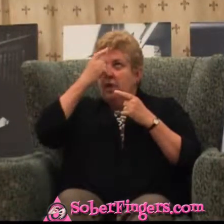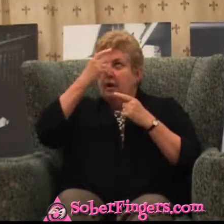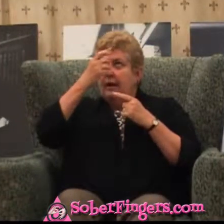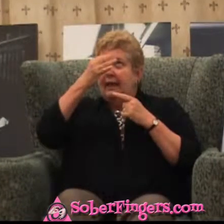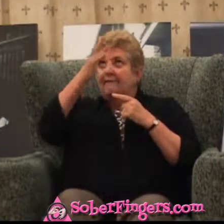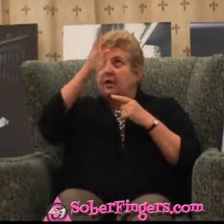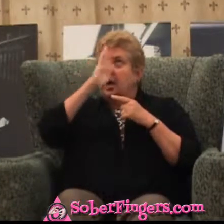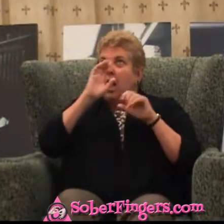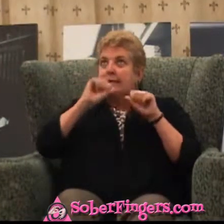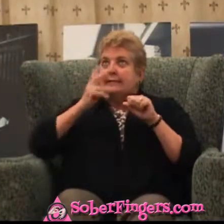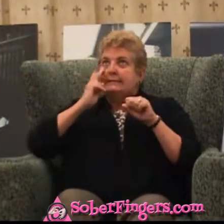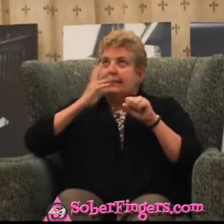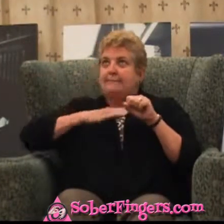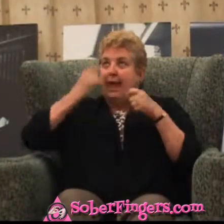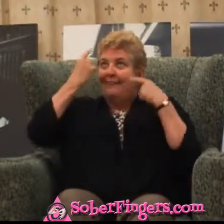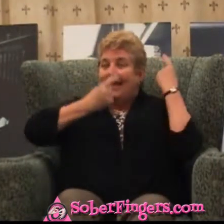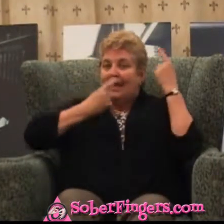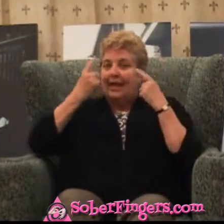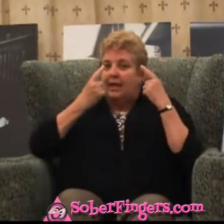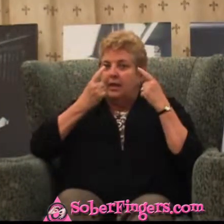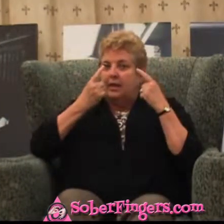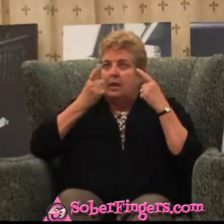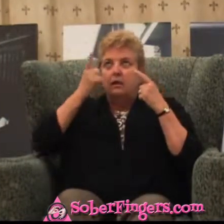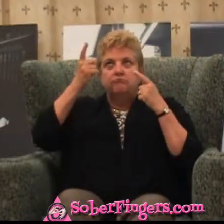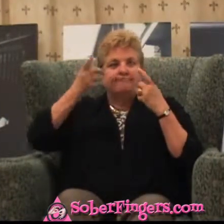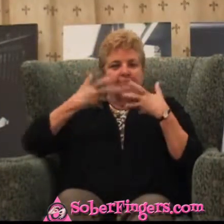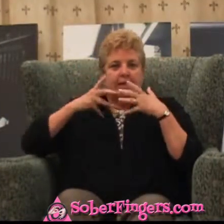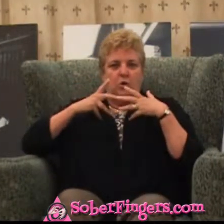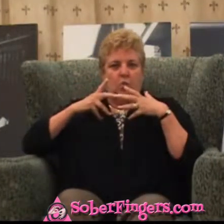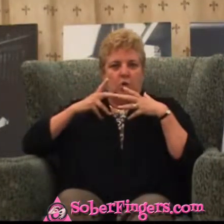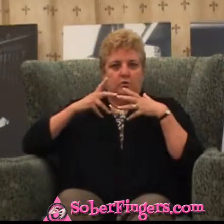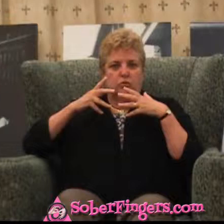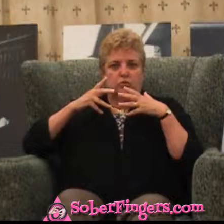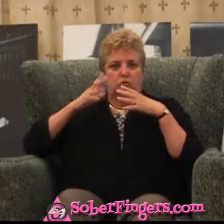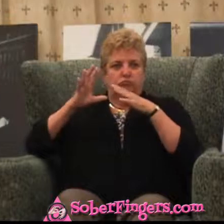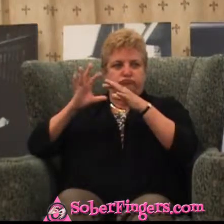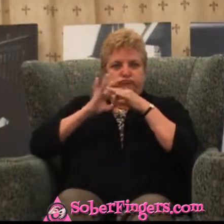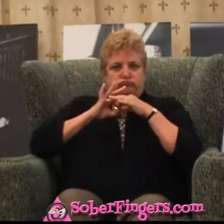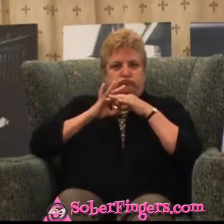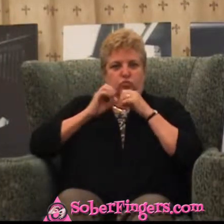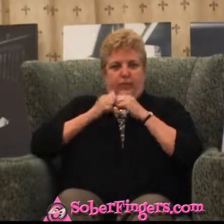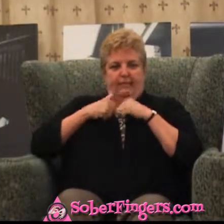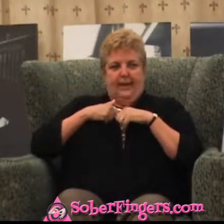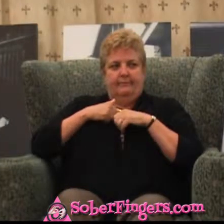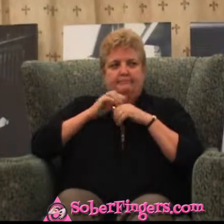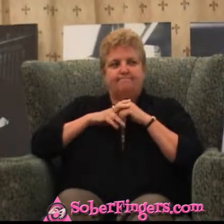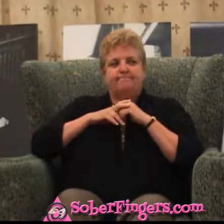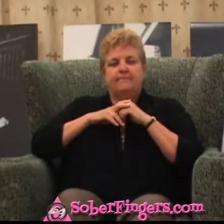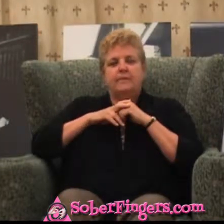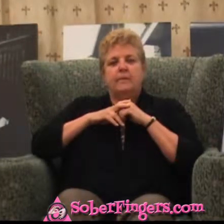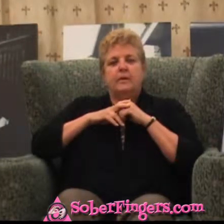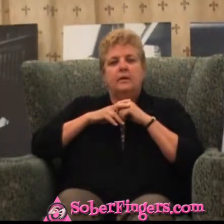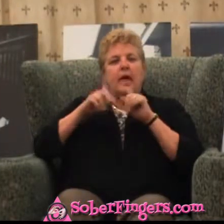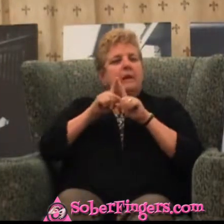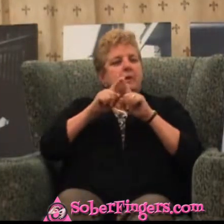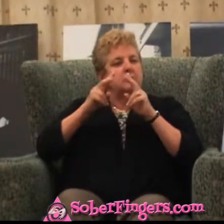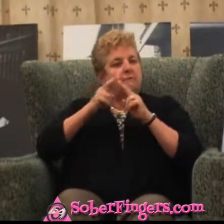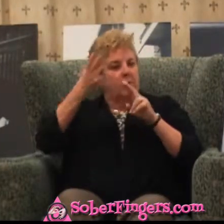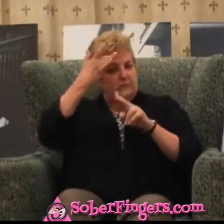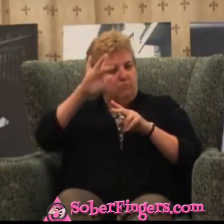I thought, he wouldn't want to have anything to do with me. And I'm also an intellectual. I told you about how I did